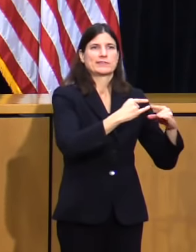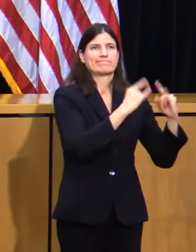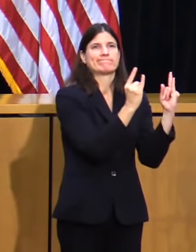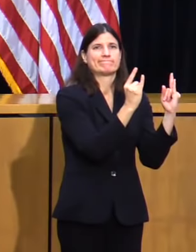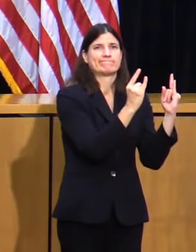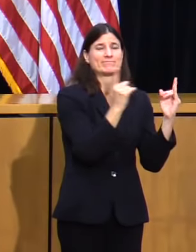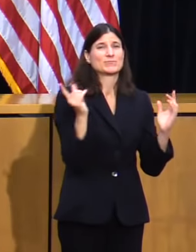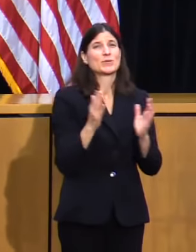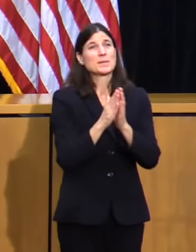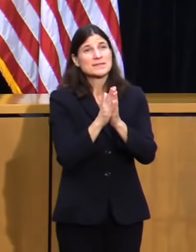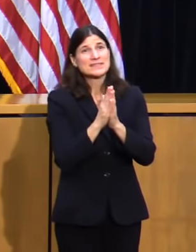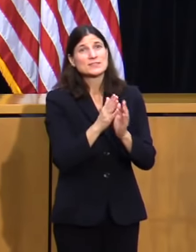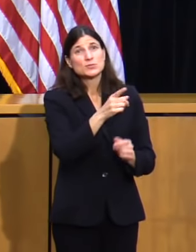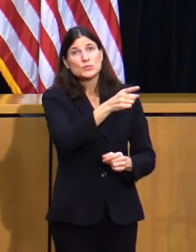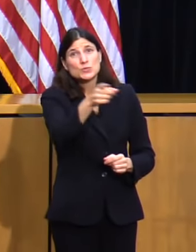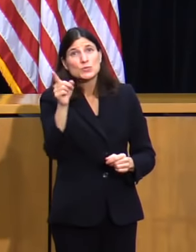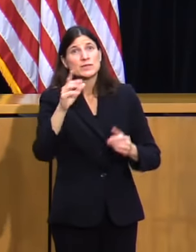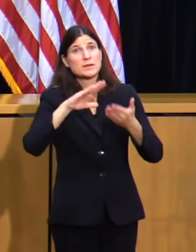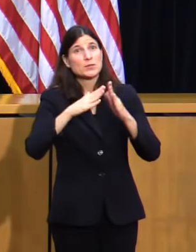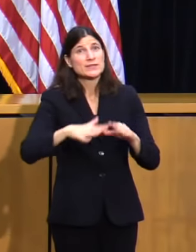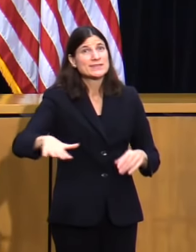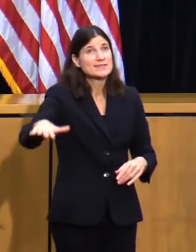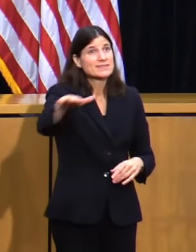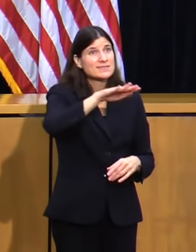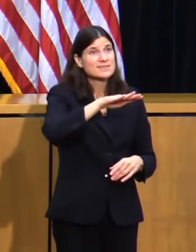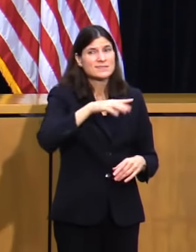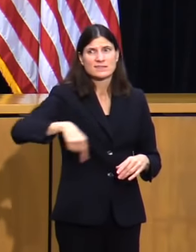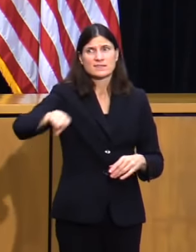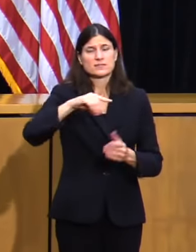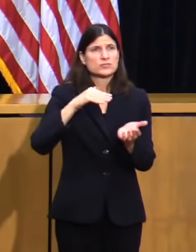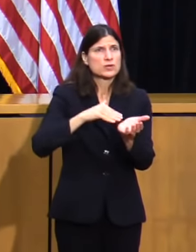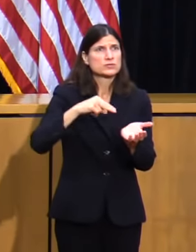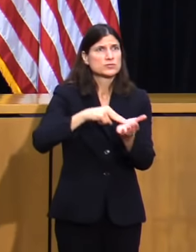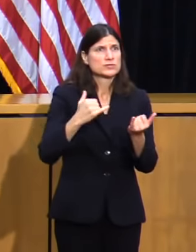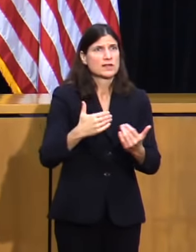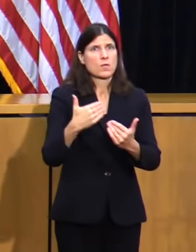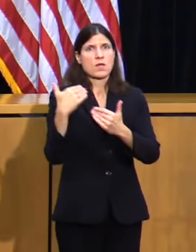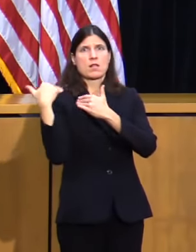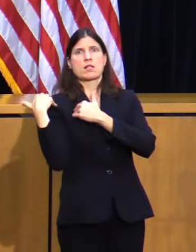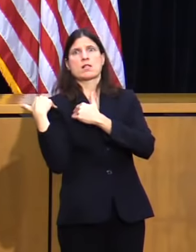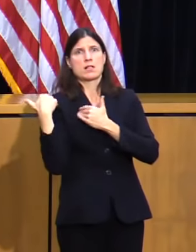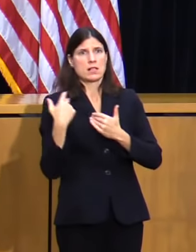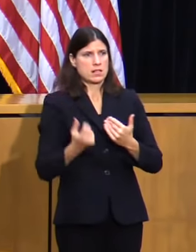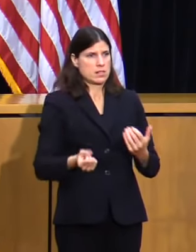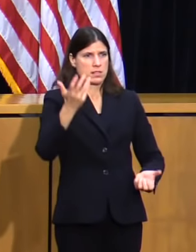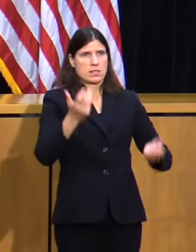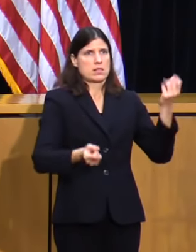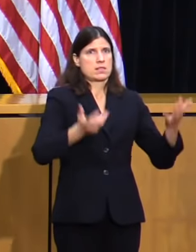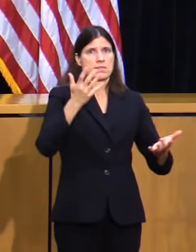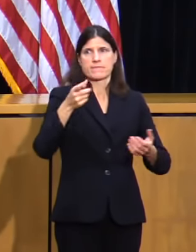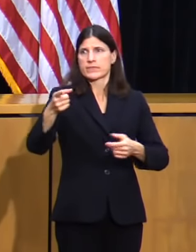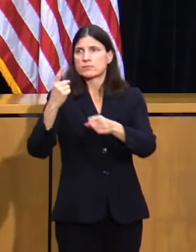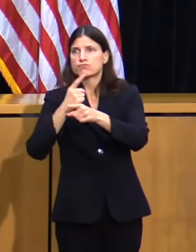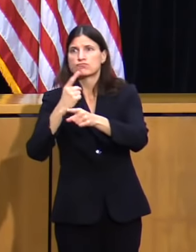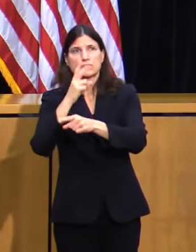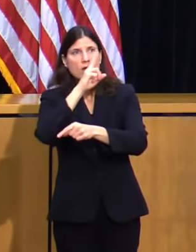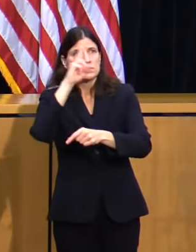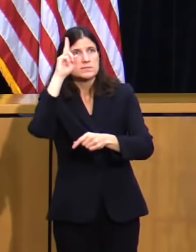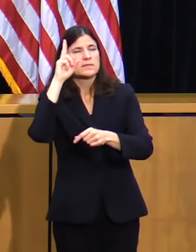are the ones that are bearing the burden of dealing with this disease and have to go into rooms and risk getting infected